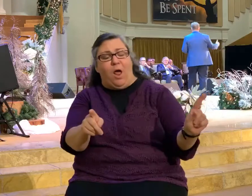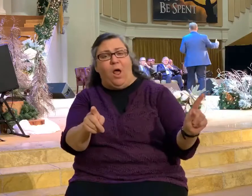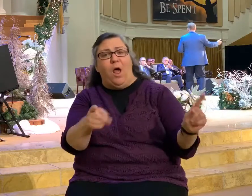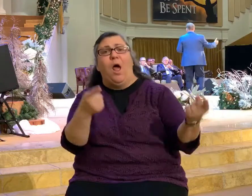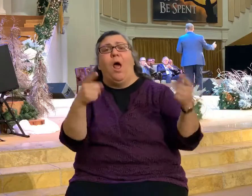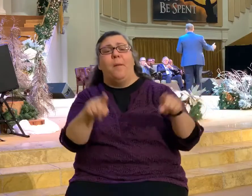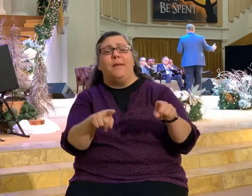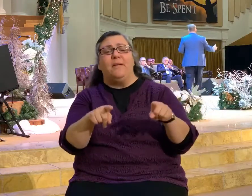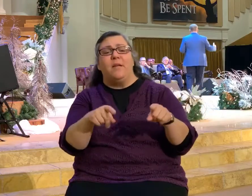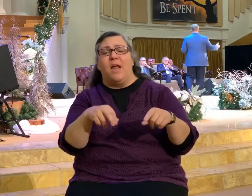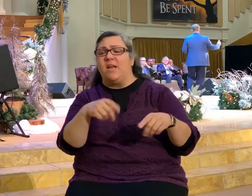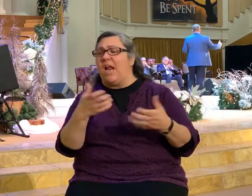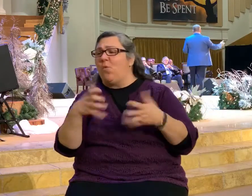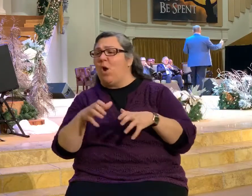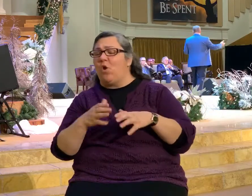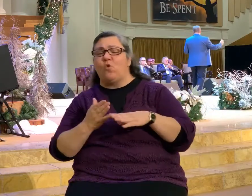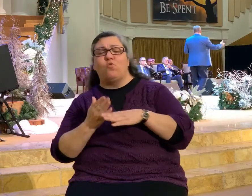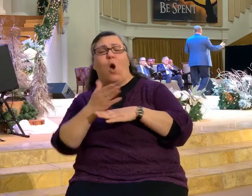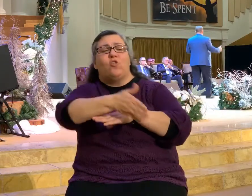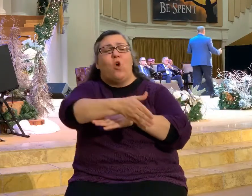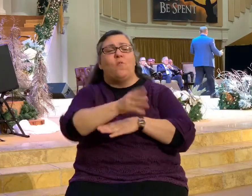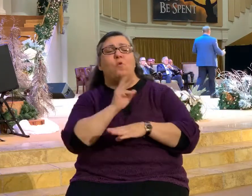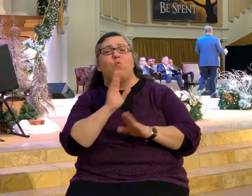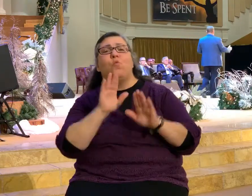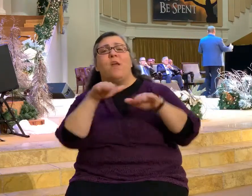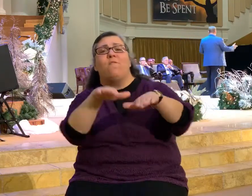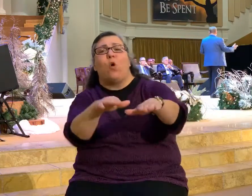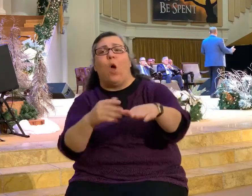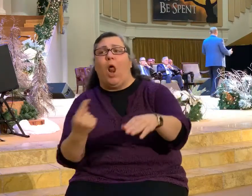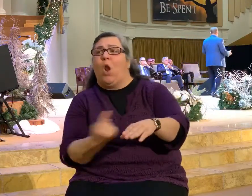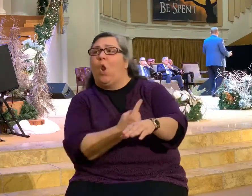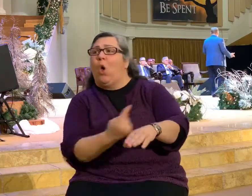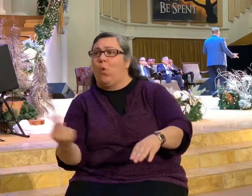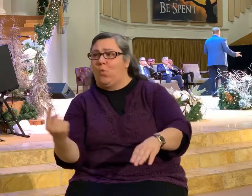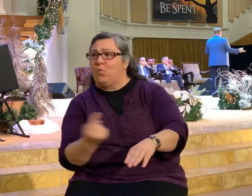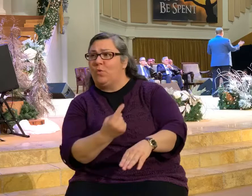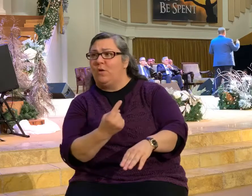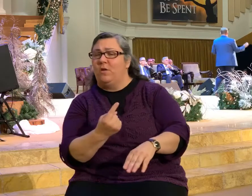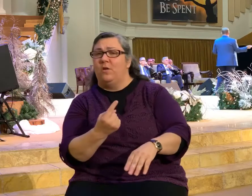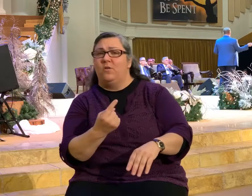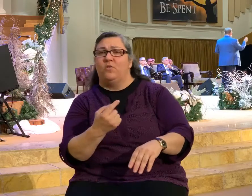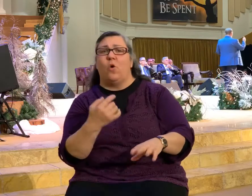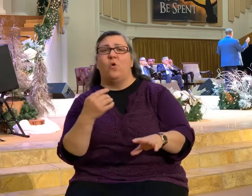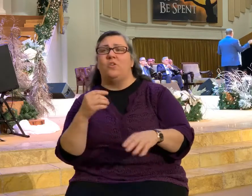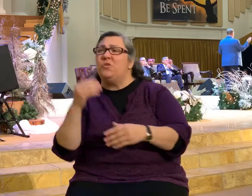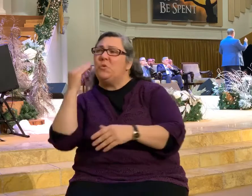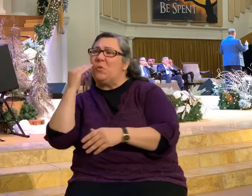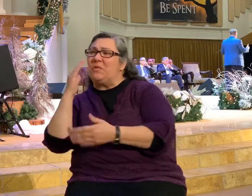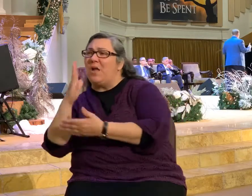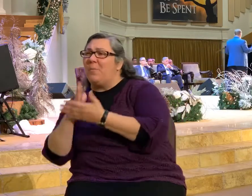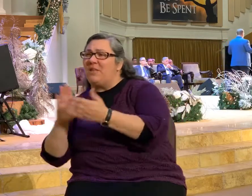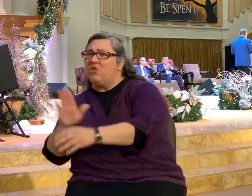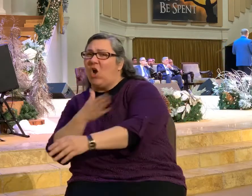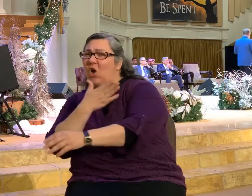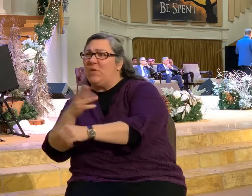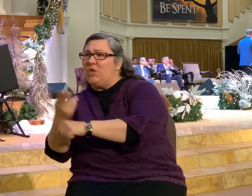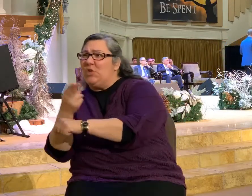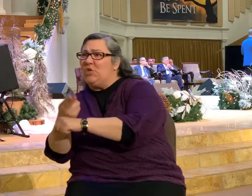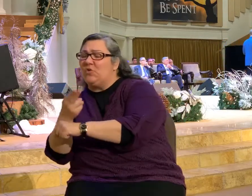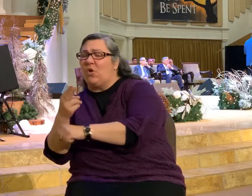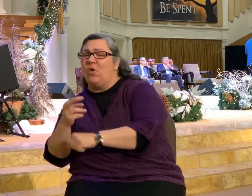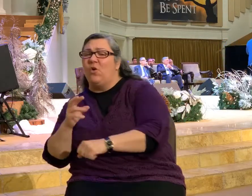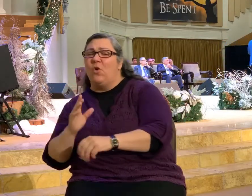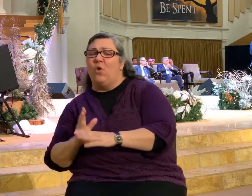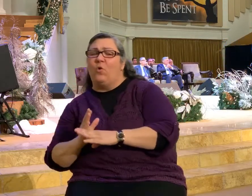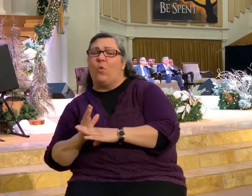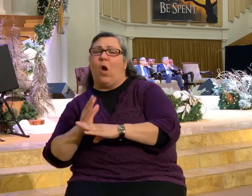the river alone. Some of those ideas that you hear people talk about, even in gospel songs, Those ideas come out of old mythology, the river Styx, that you